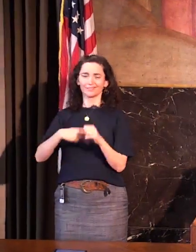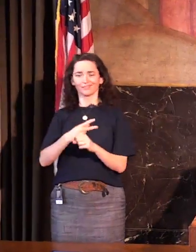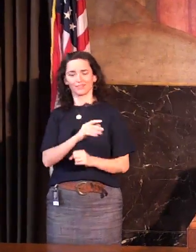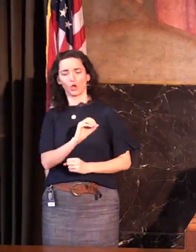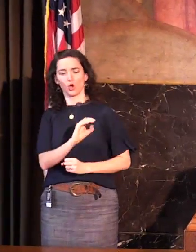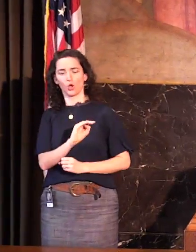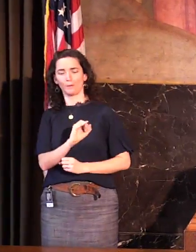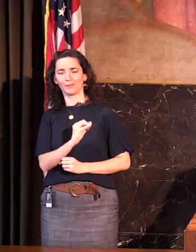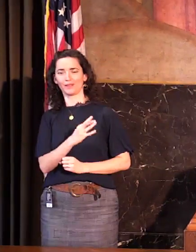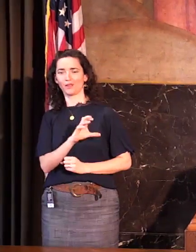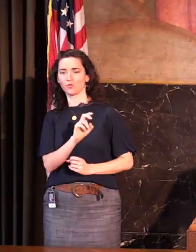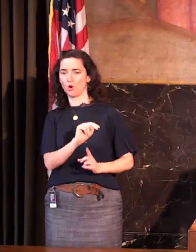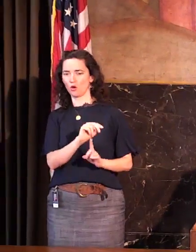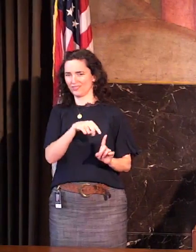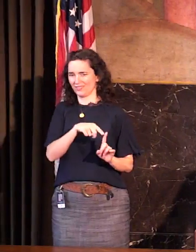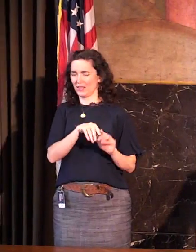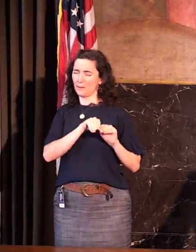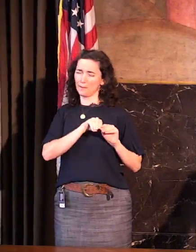a direct